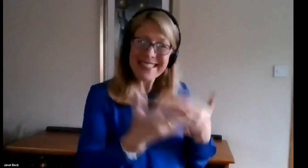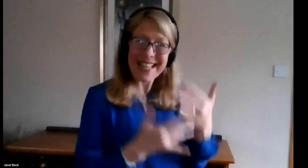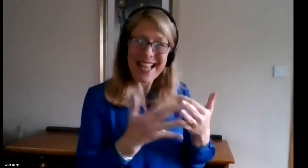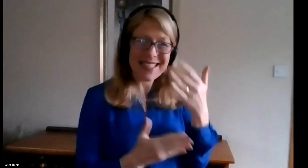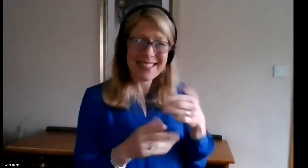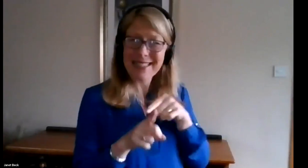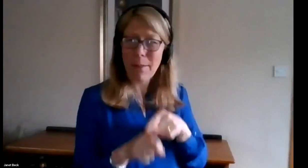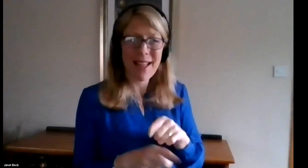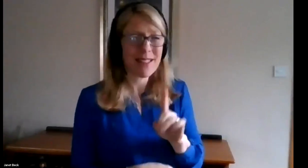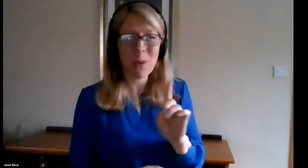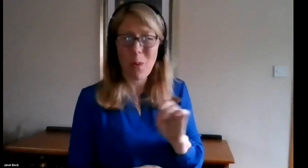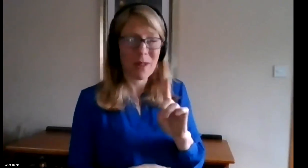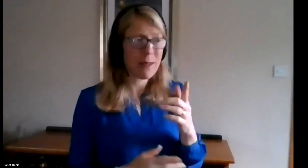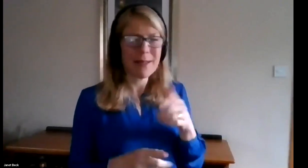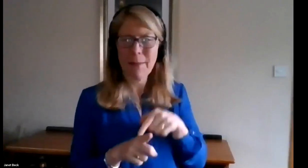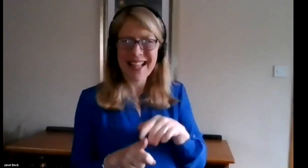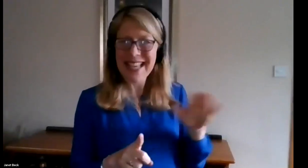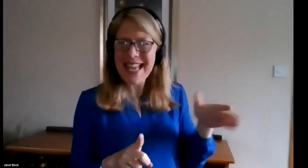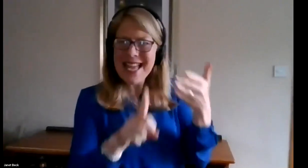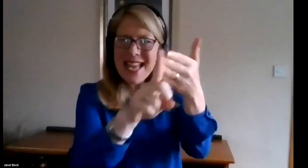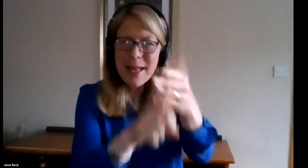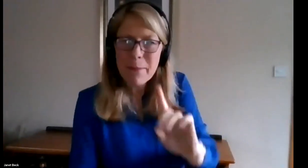out? What is it you're trying to establish?